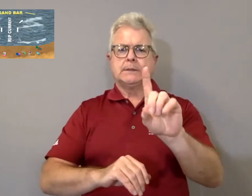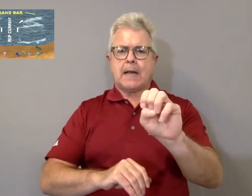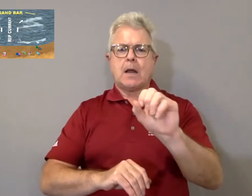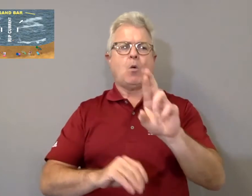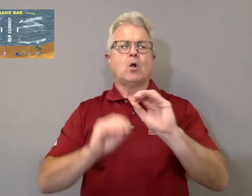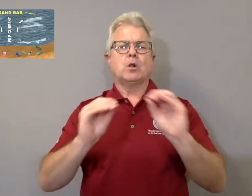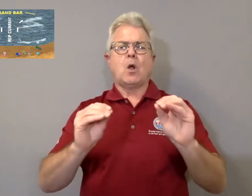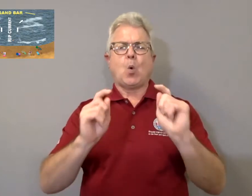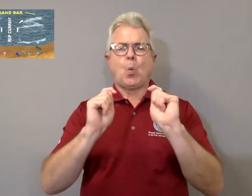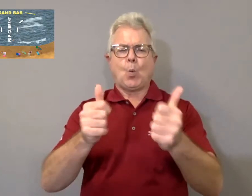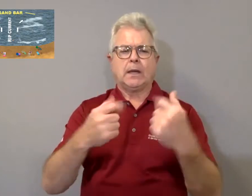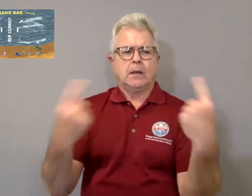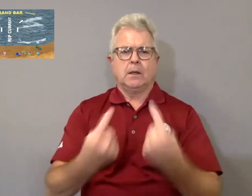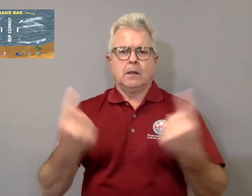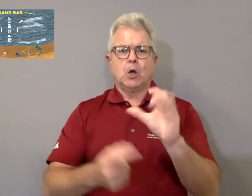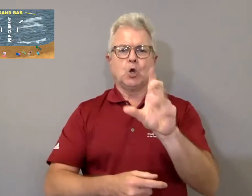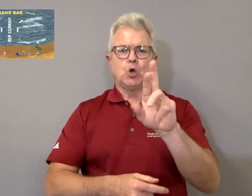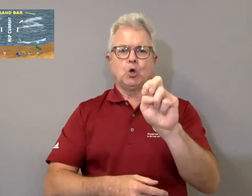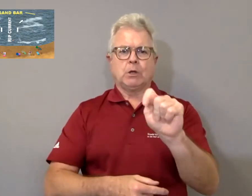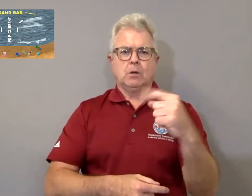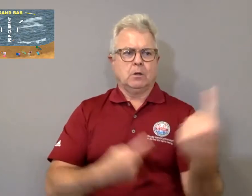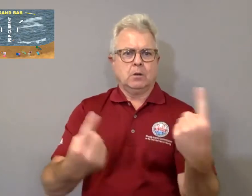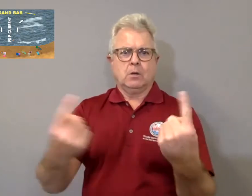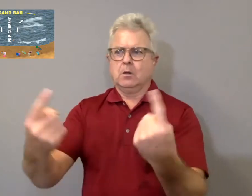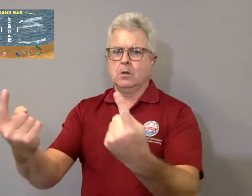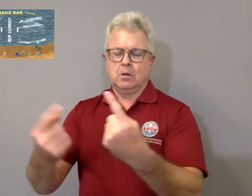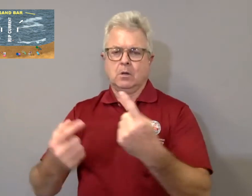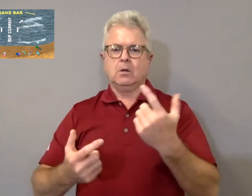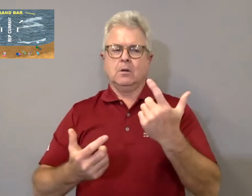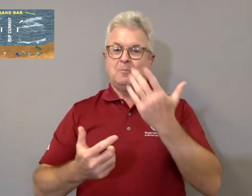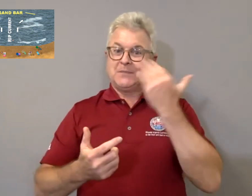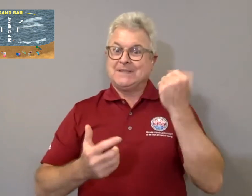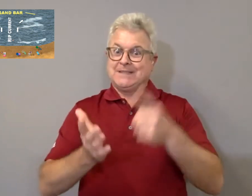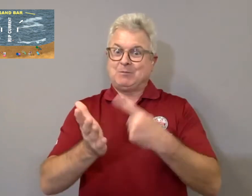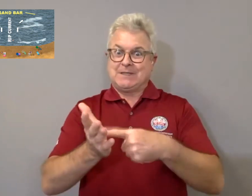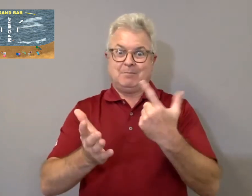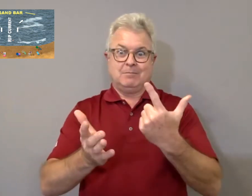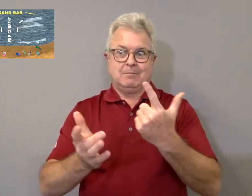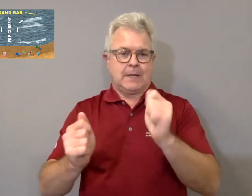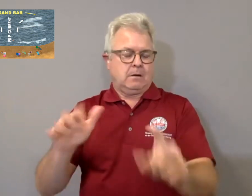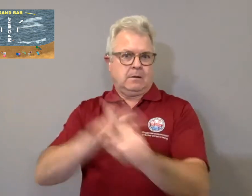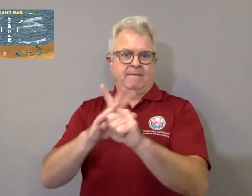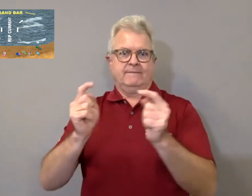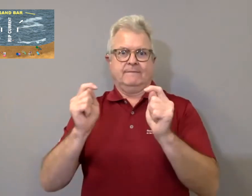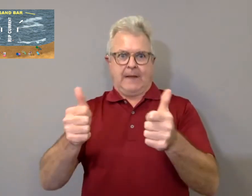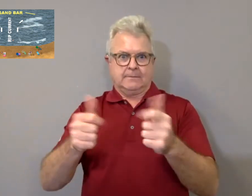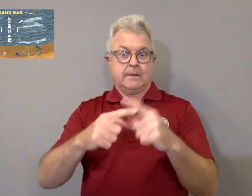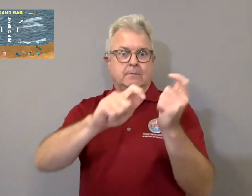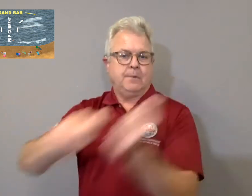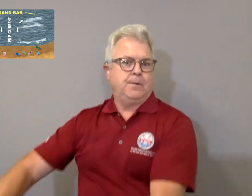just to ensure that there's no quick currents or tides that may impact, because sometimes